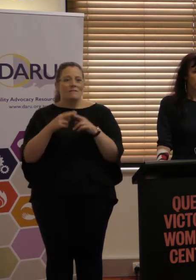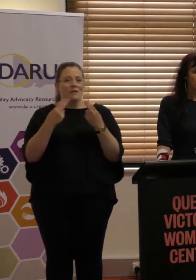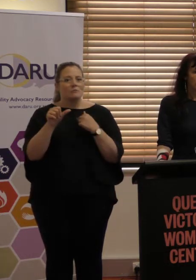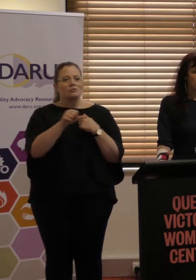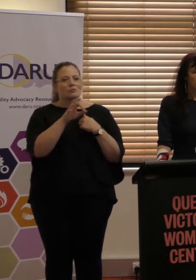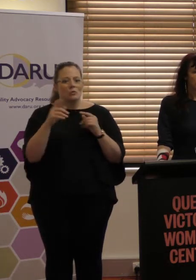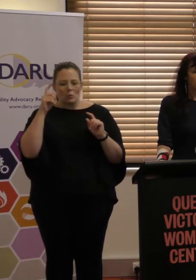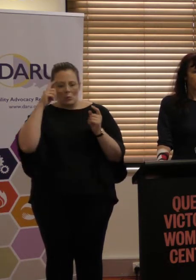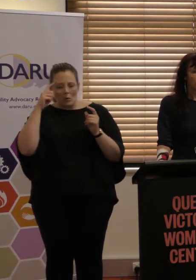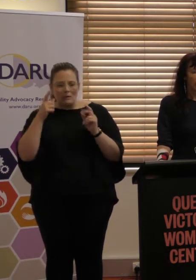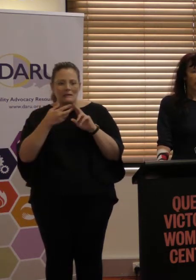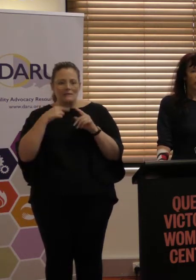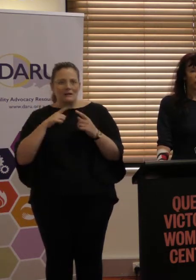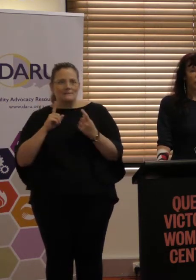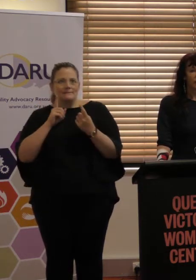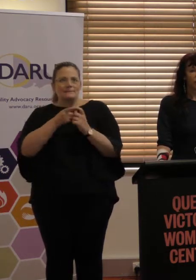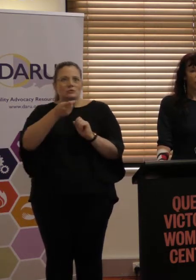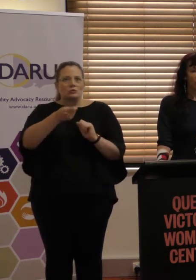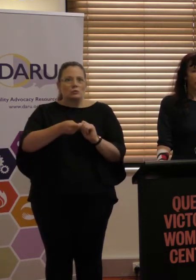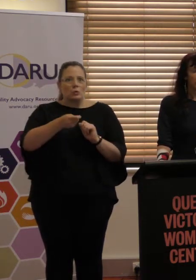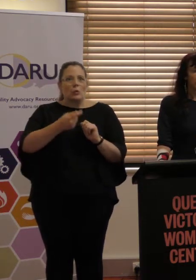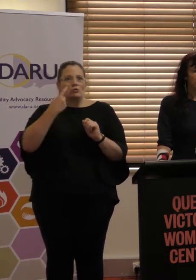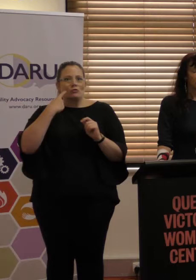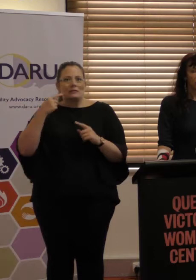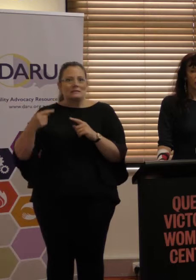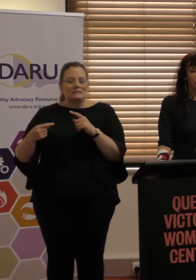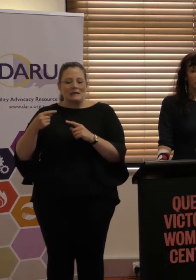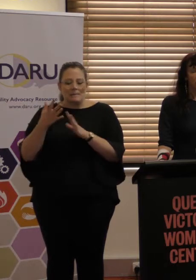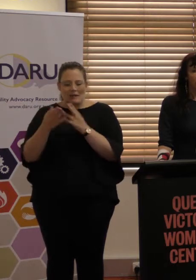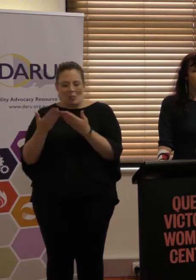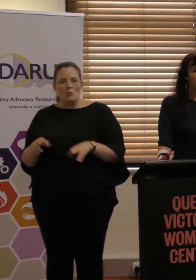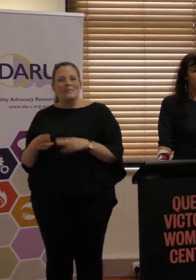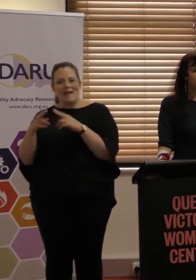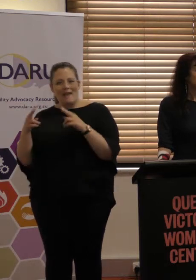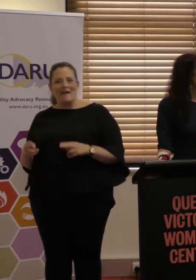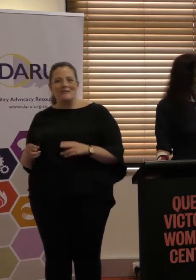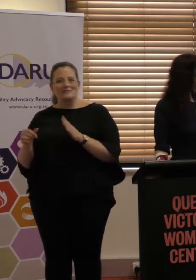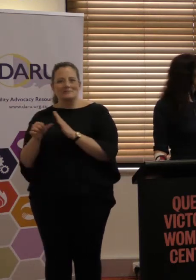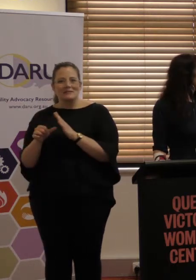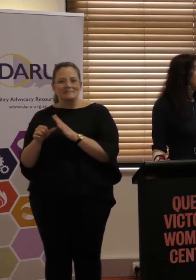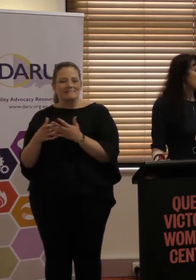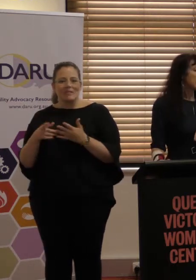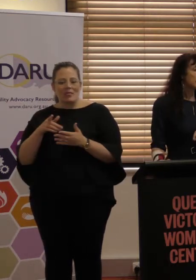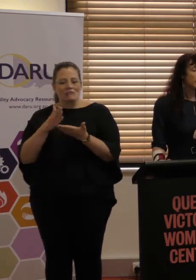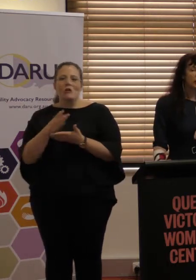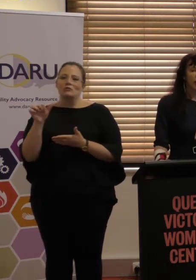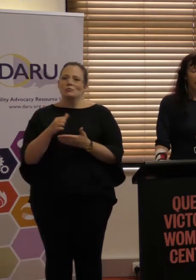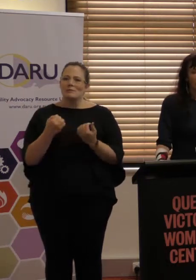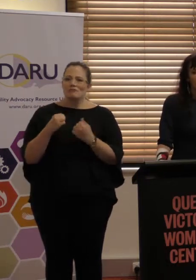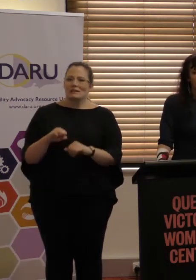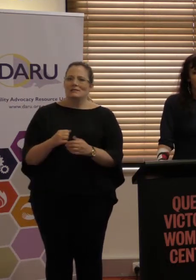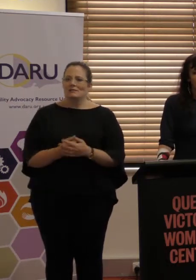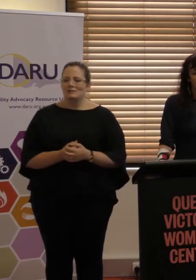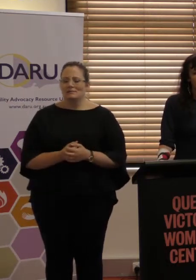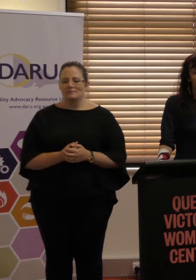house to have their rights enshrined, rights which are already protected. It's